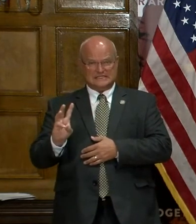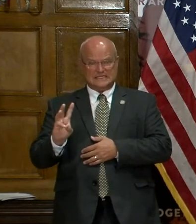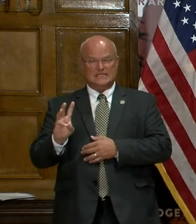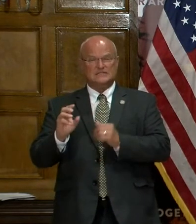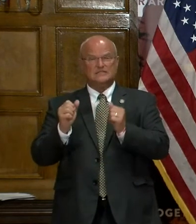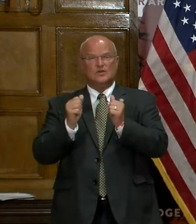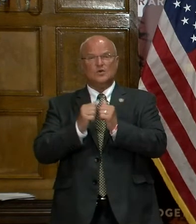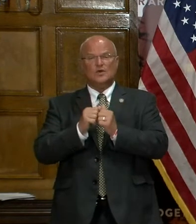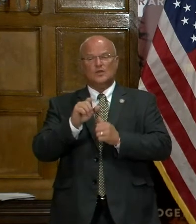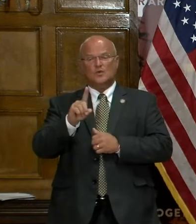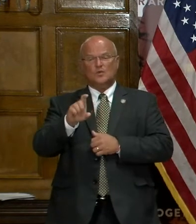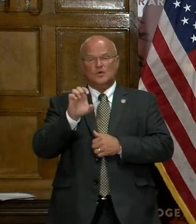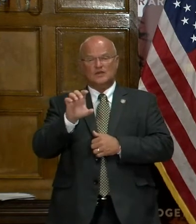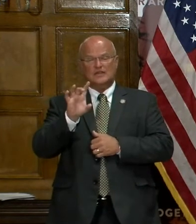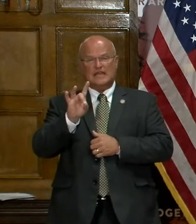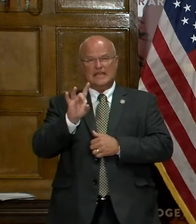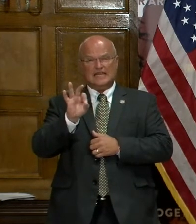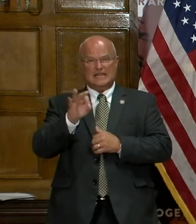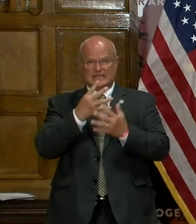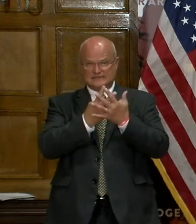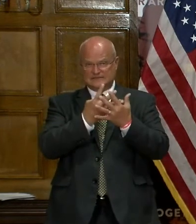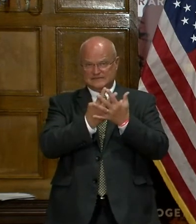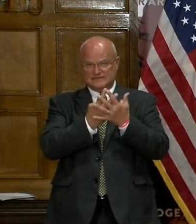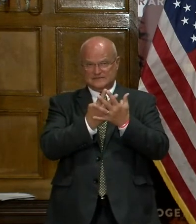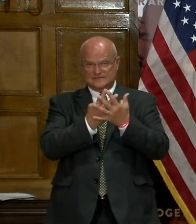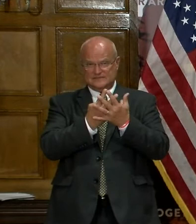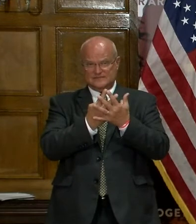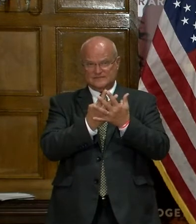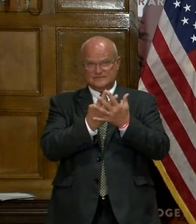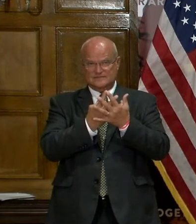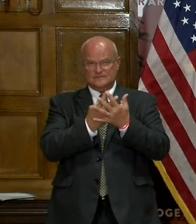with 189 from correctional facilities,